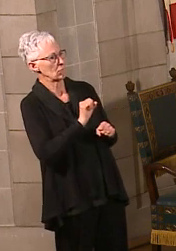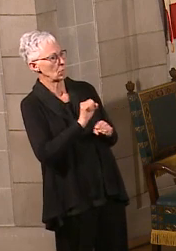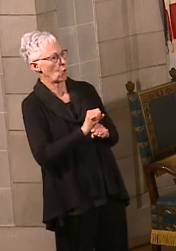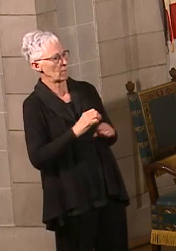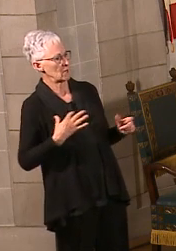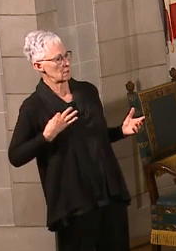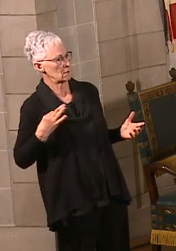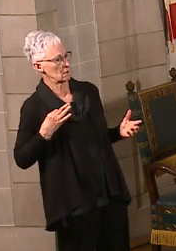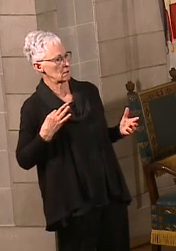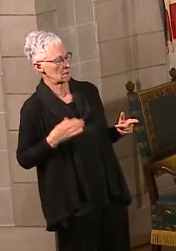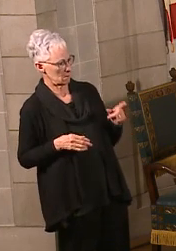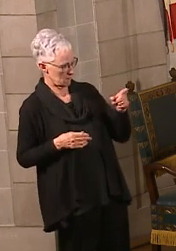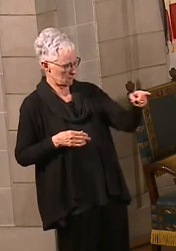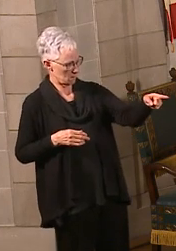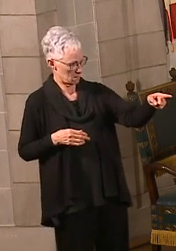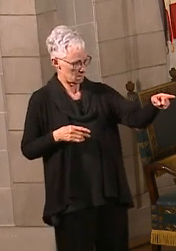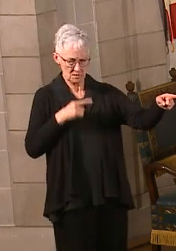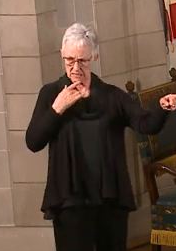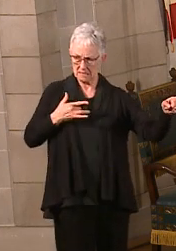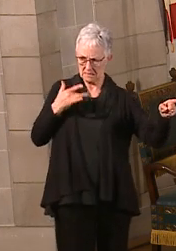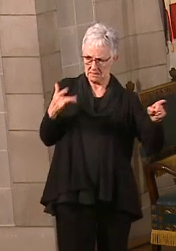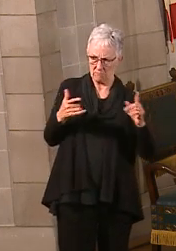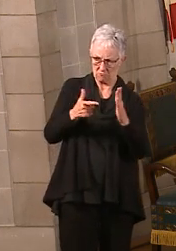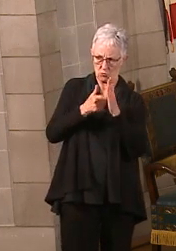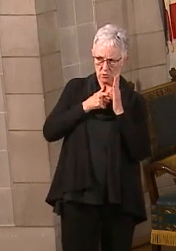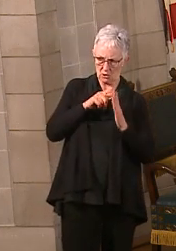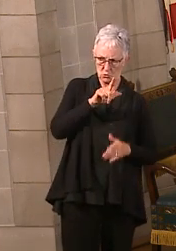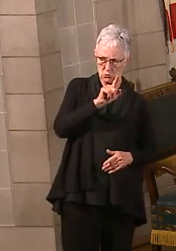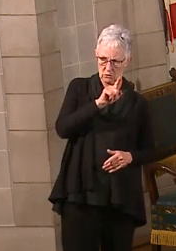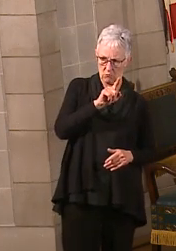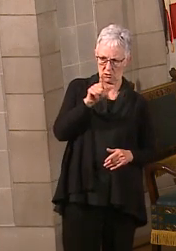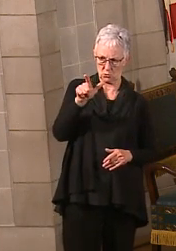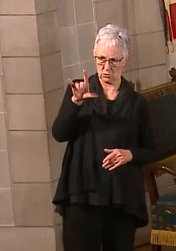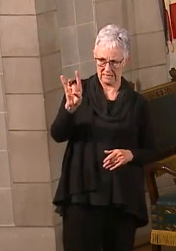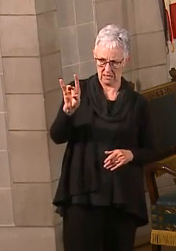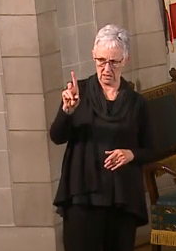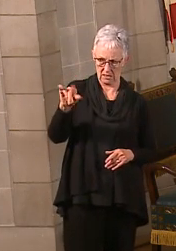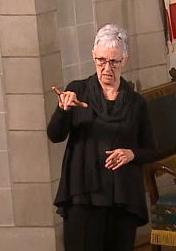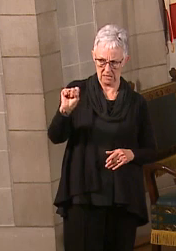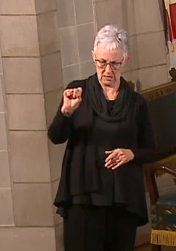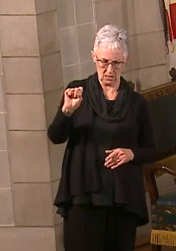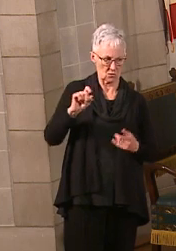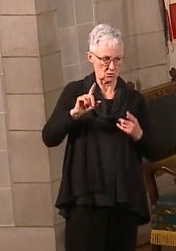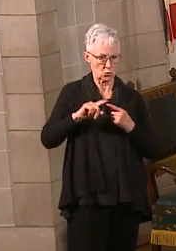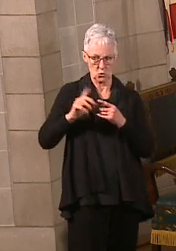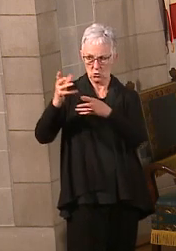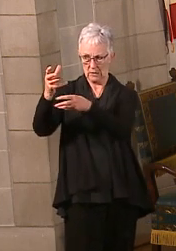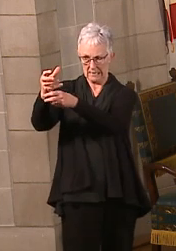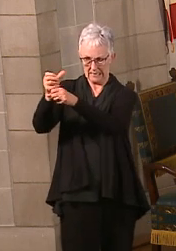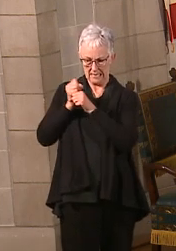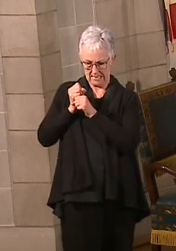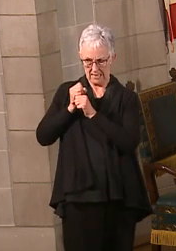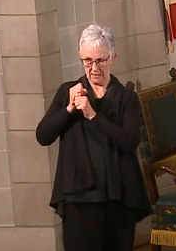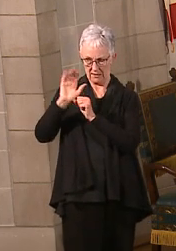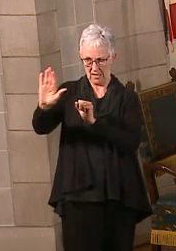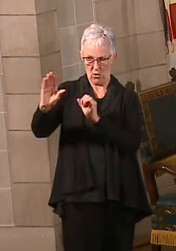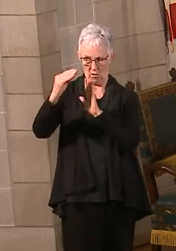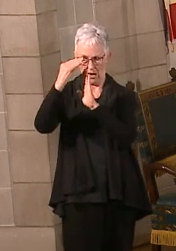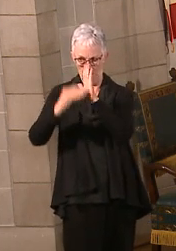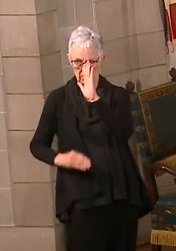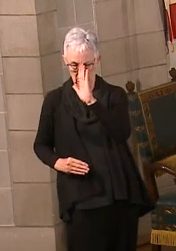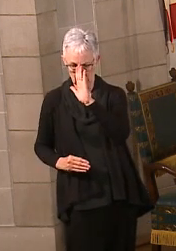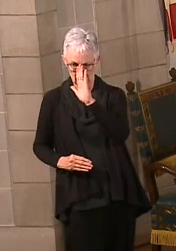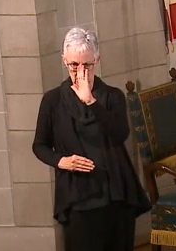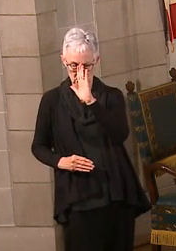process those is 21 to 28 days. Is that right, Commissioner Albin? So that's typically our goal, is to get those processed in 21 to 28 days. We have waived